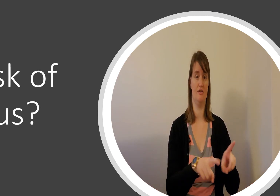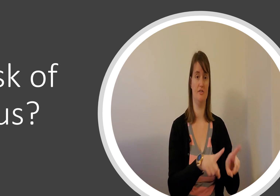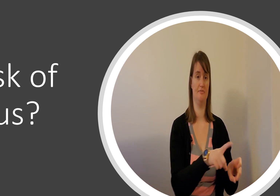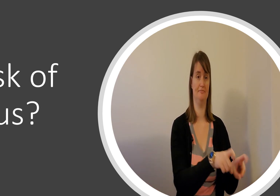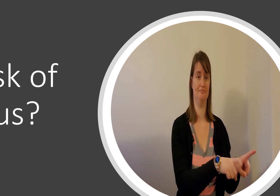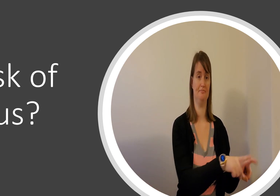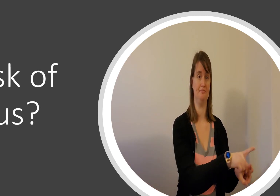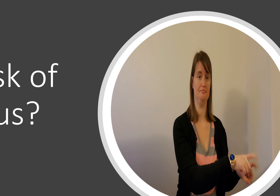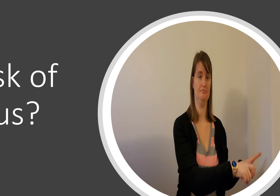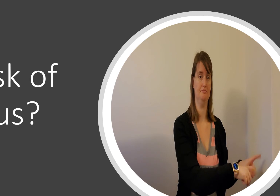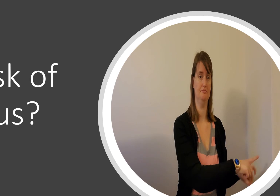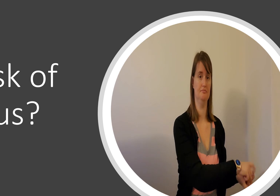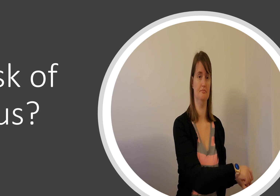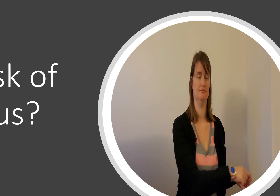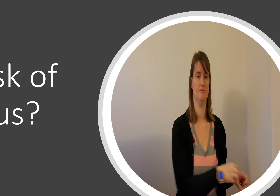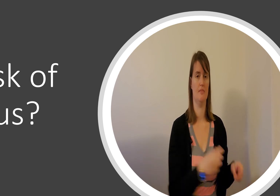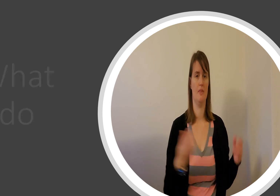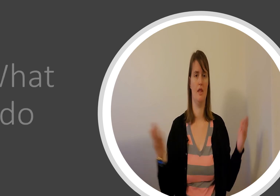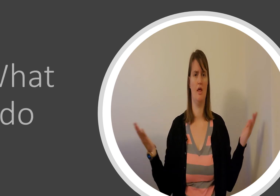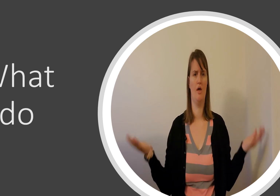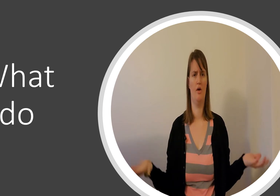of us?